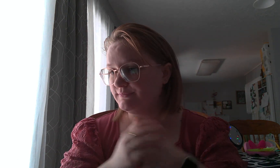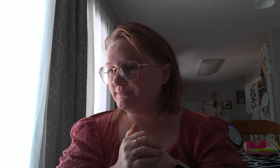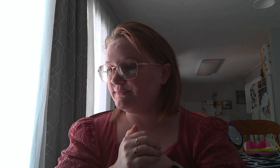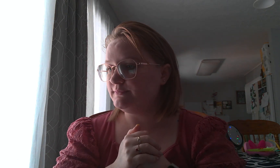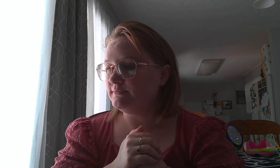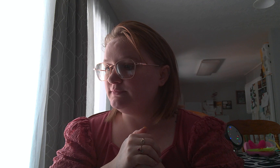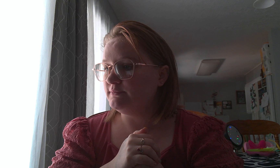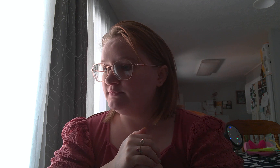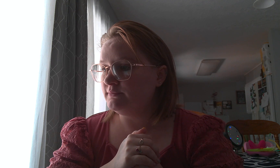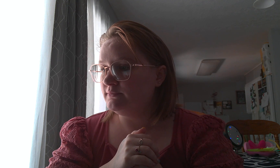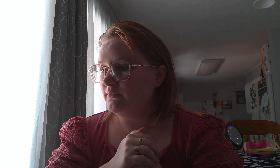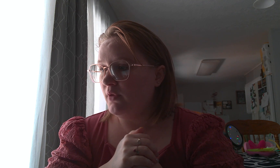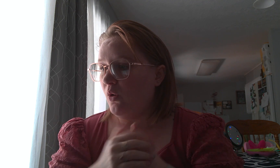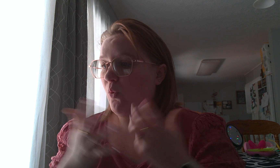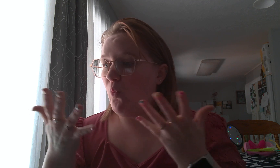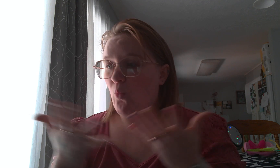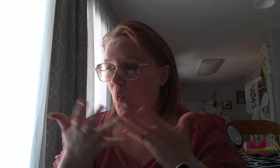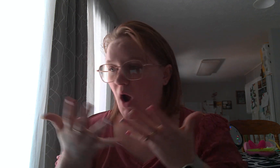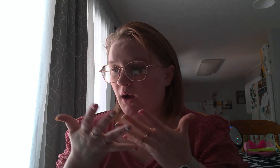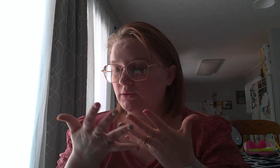Question number 3.